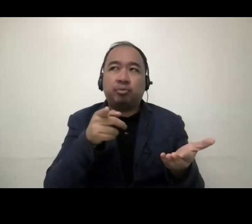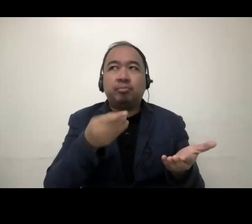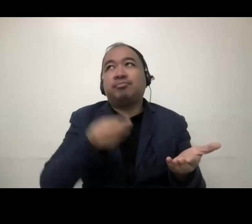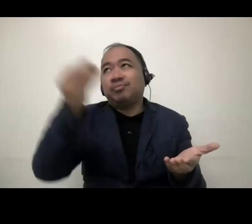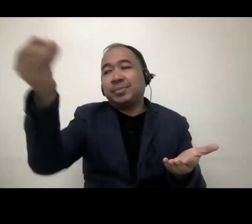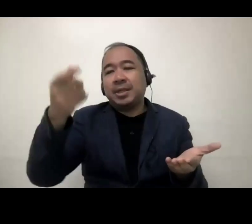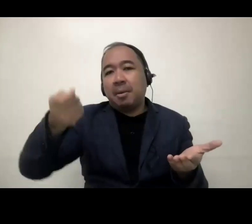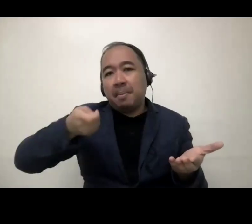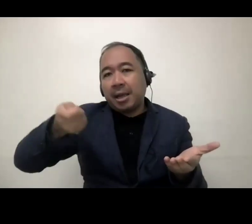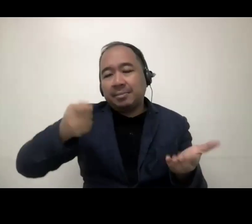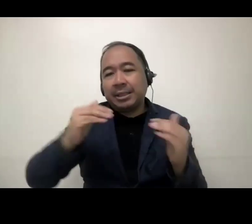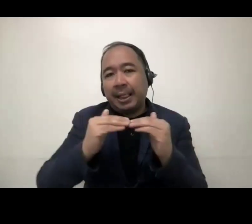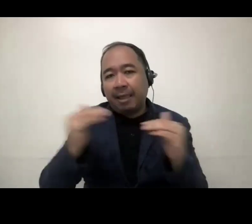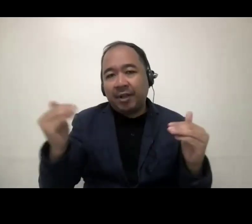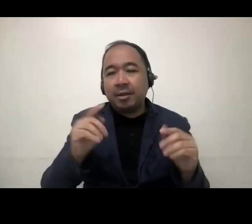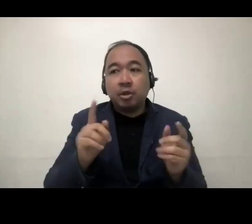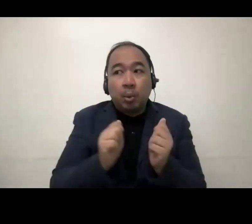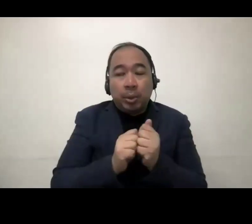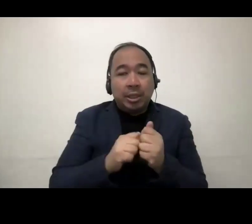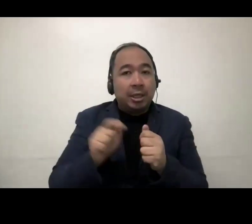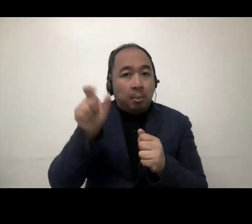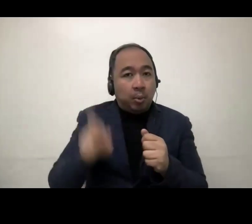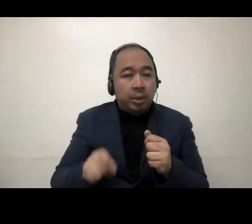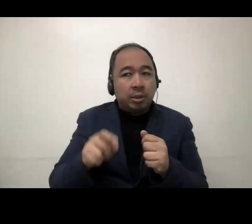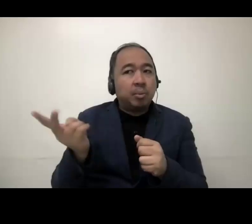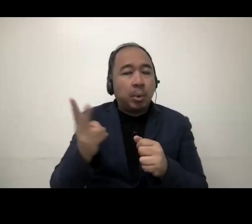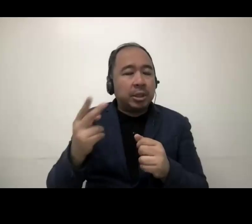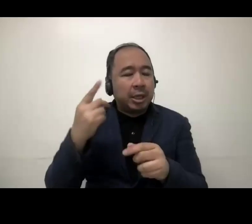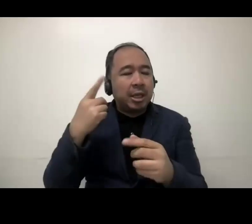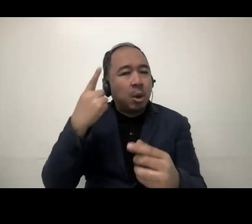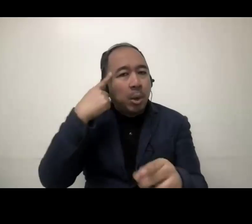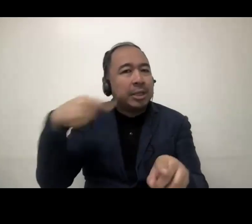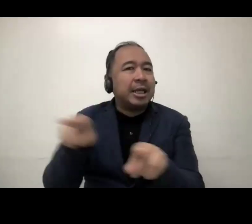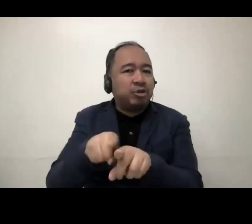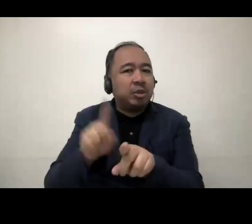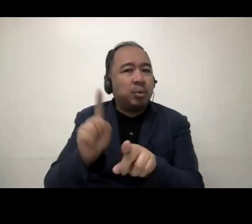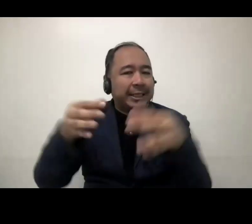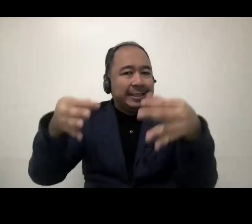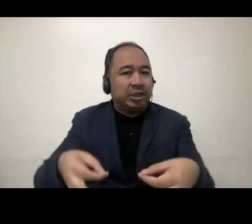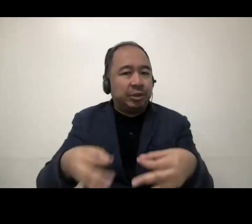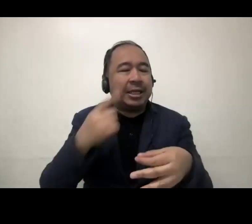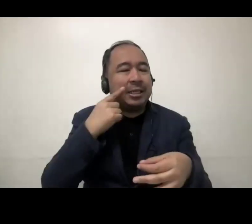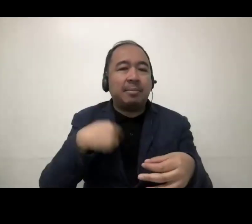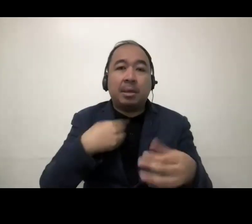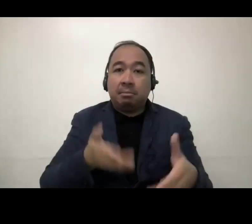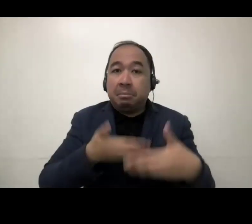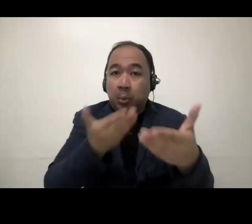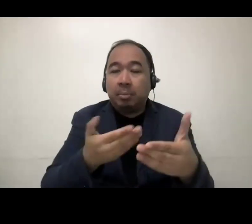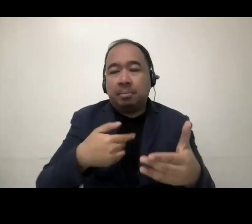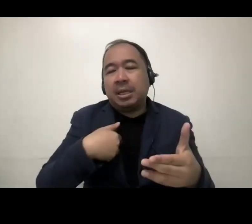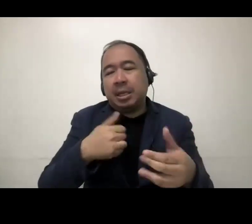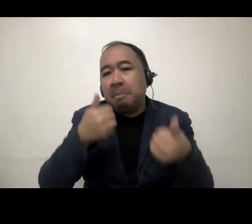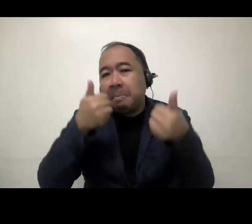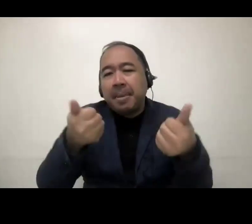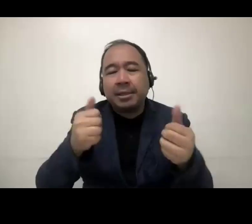management level and together with the complainant to make that informed decision. I think that, in my view, this would be the best way forward in order to have an